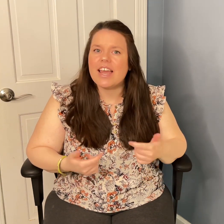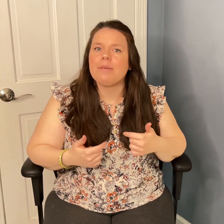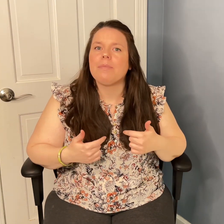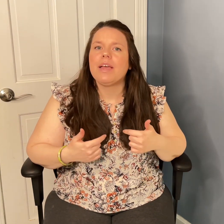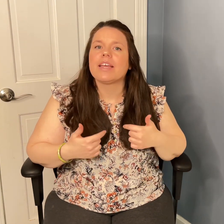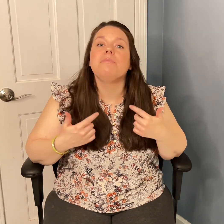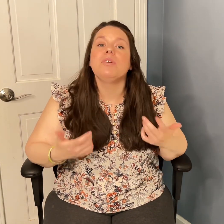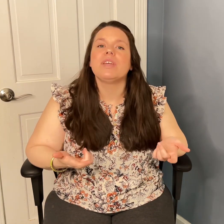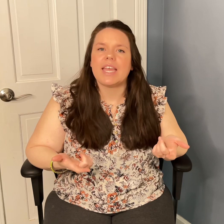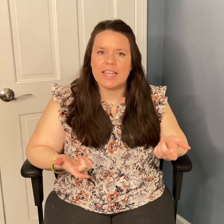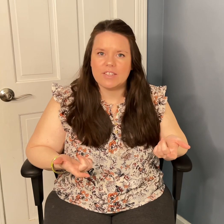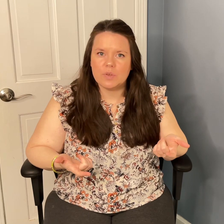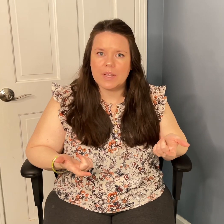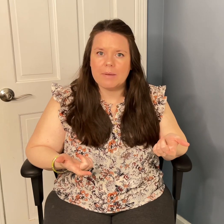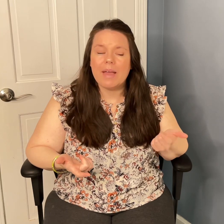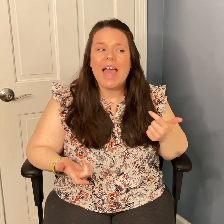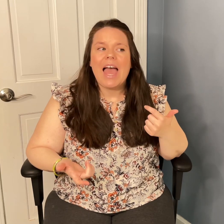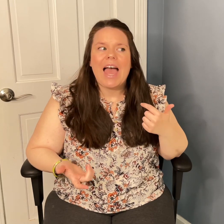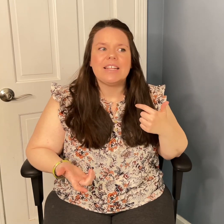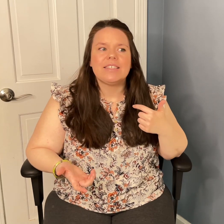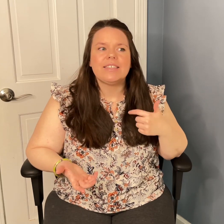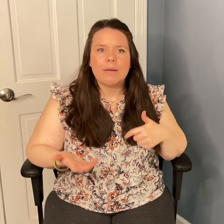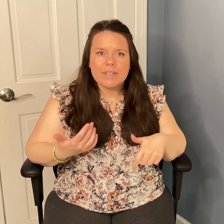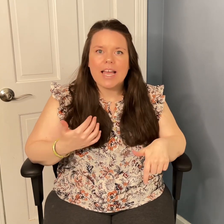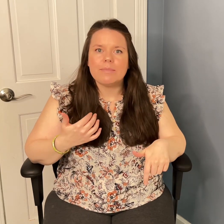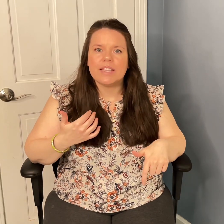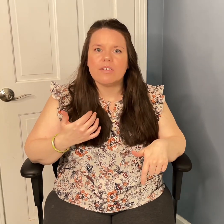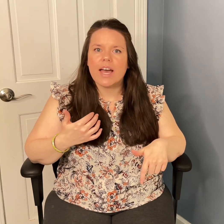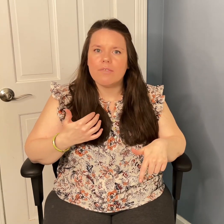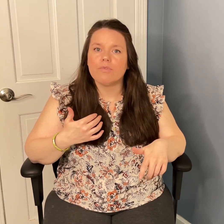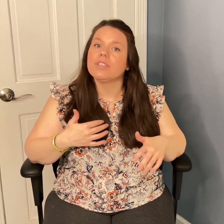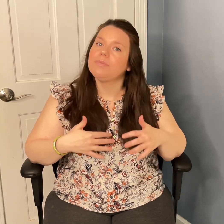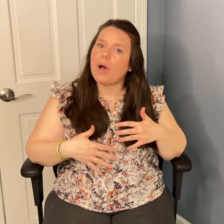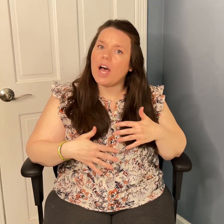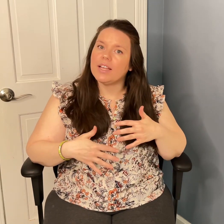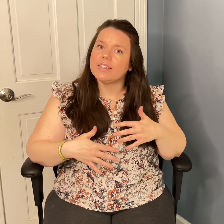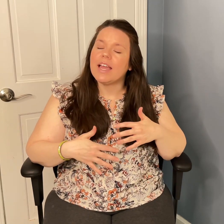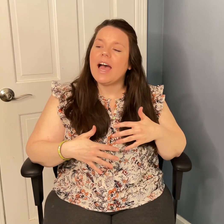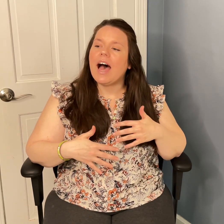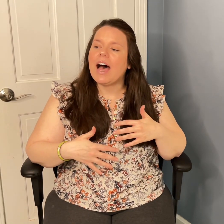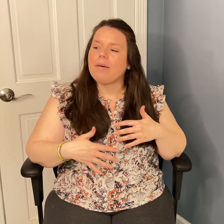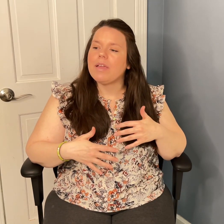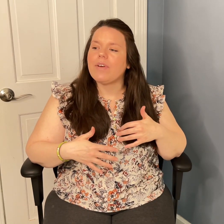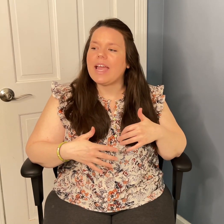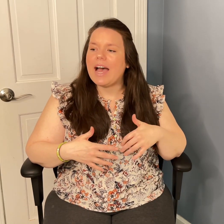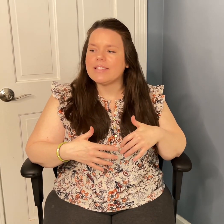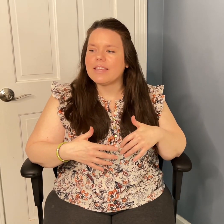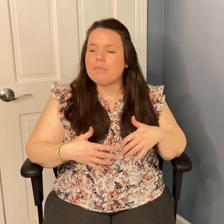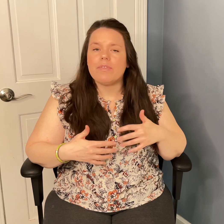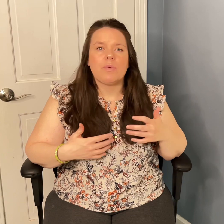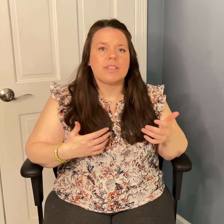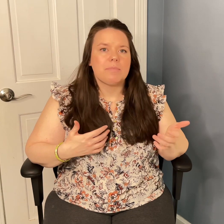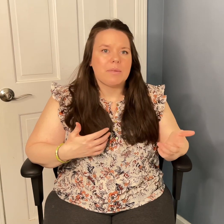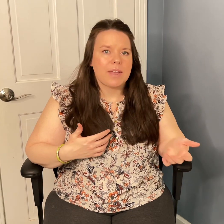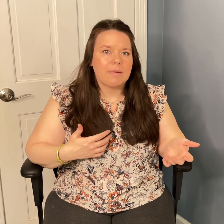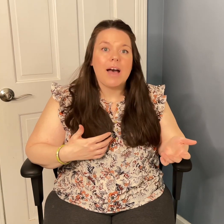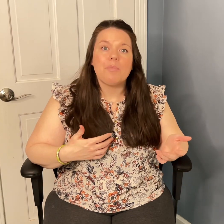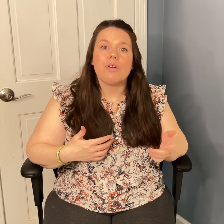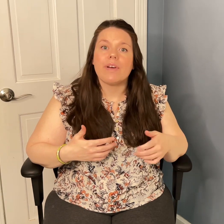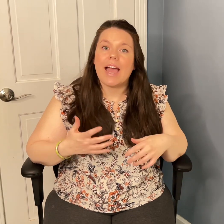I'm communicating to him. And sometimes he'll kind of respond if I ask him if he wants me to pick him up, or if I ask